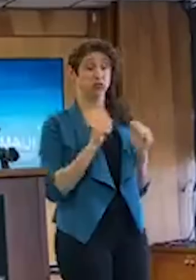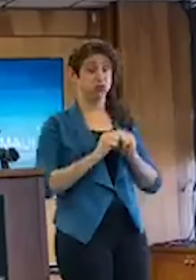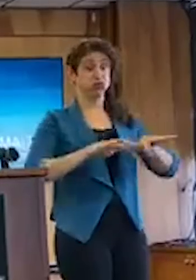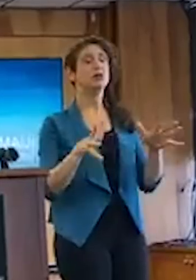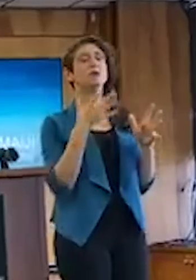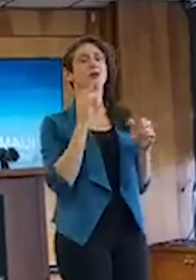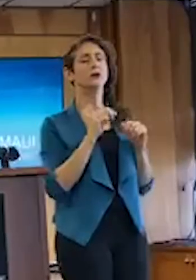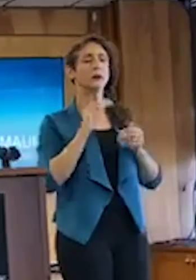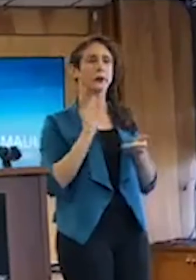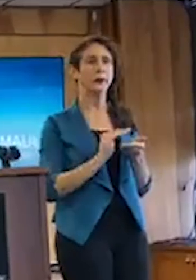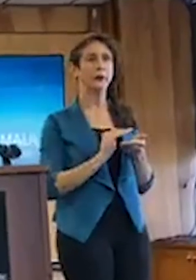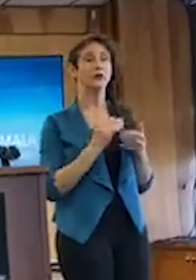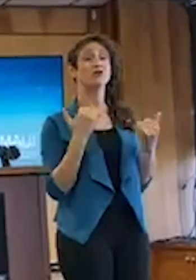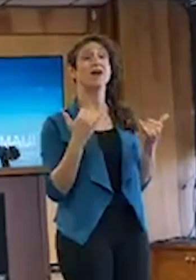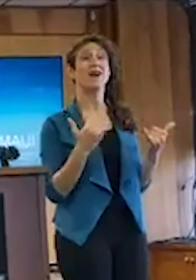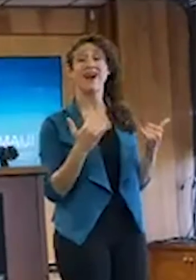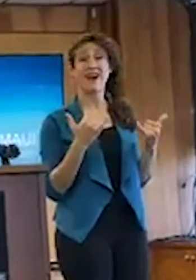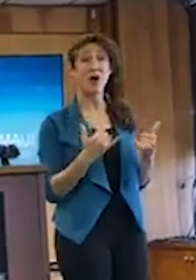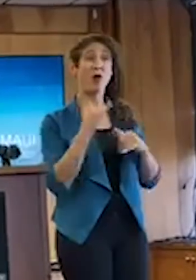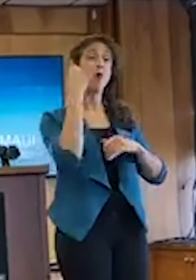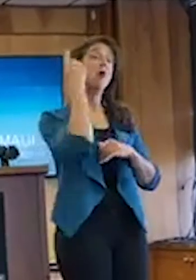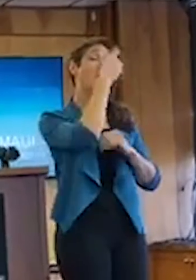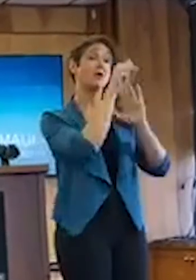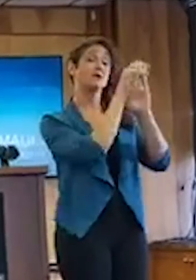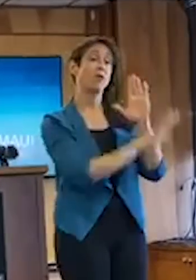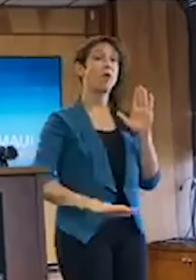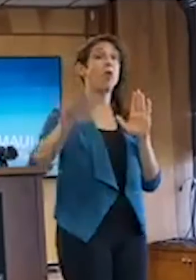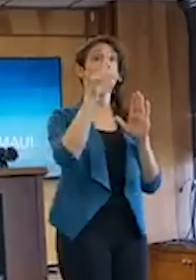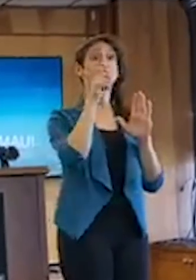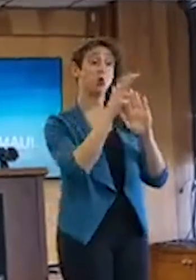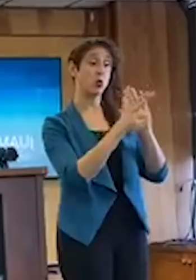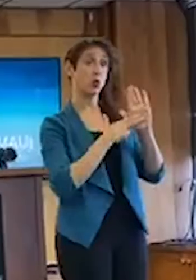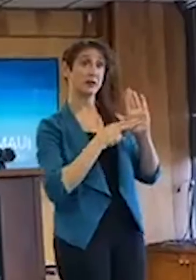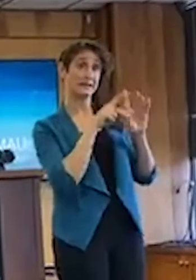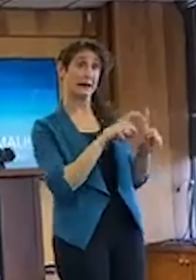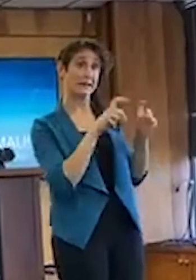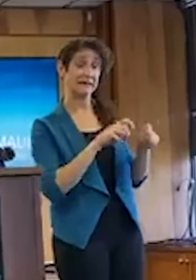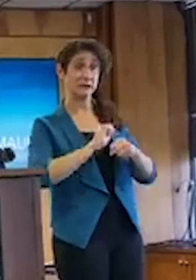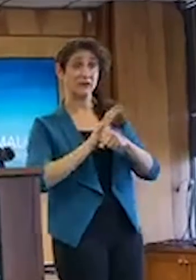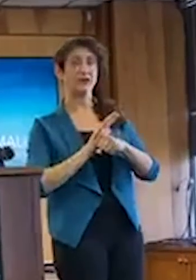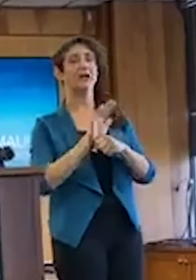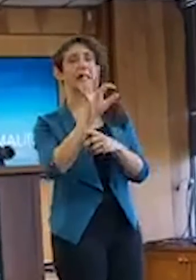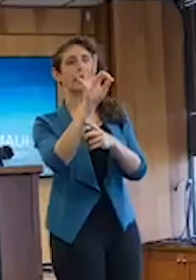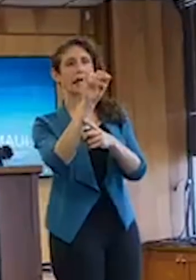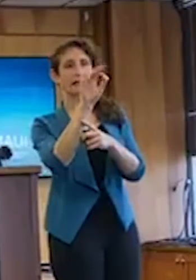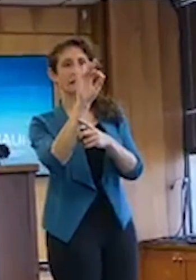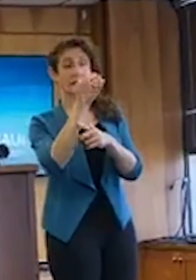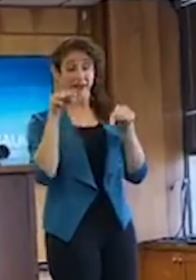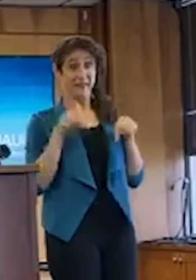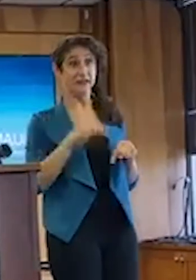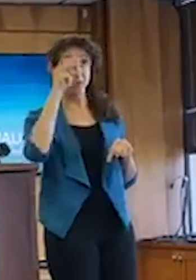stand at 90. 90. And for Maui, we're still at 9. And of